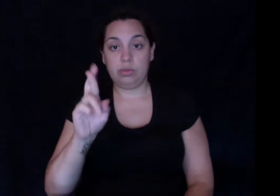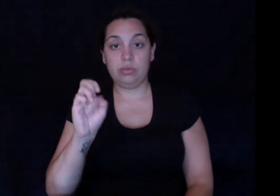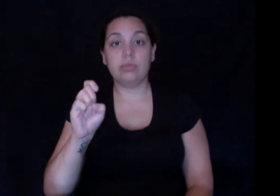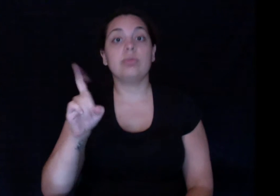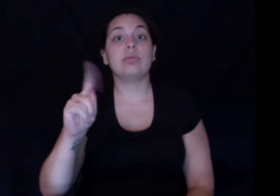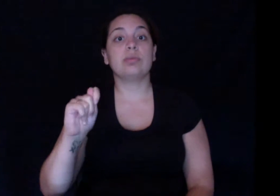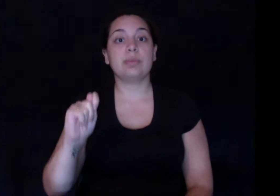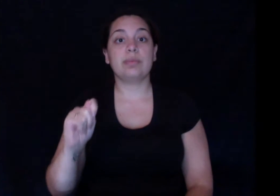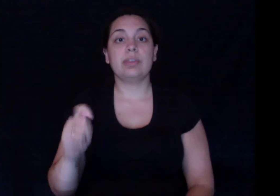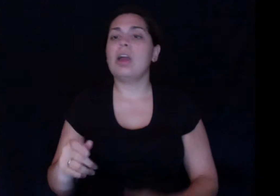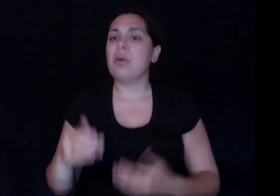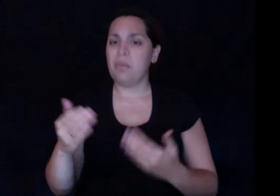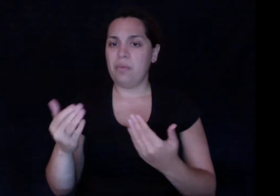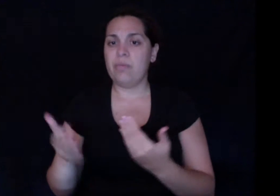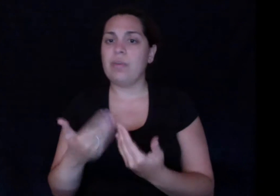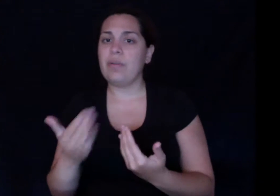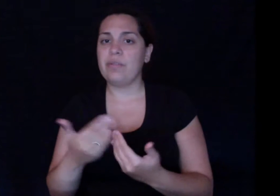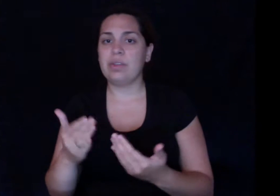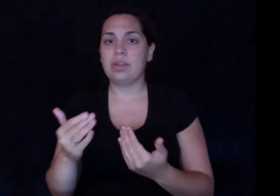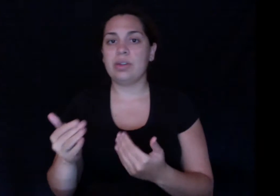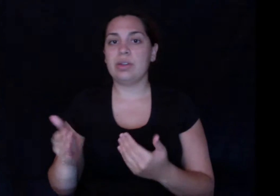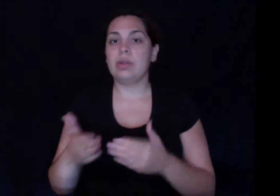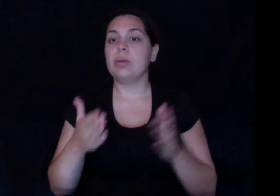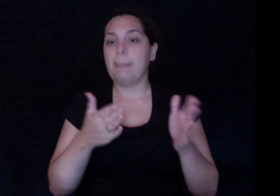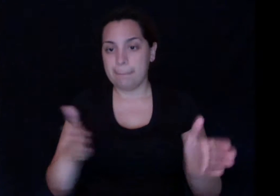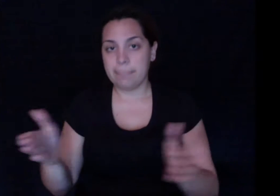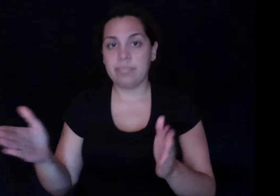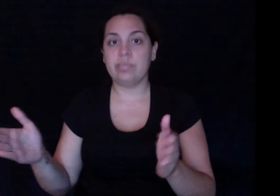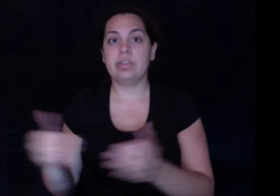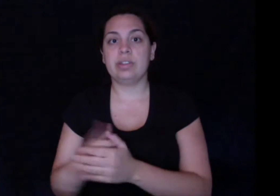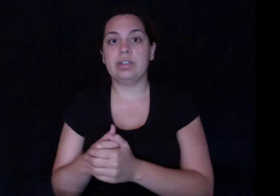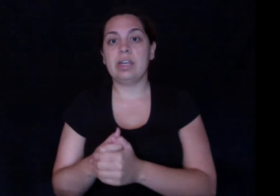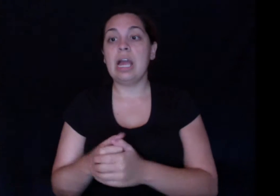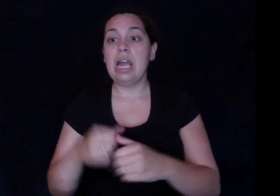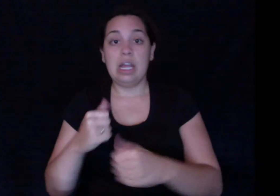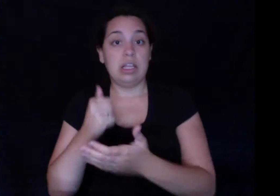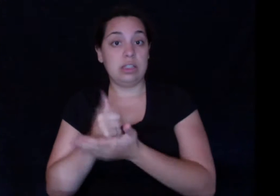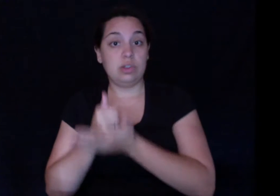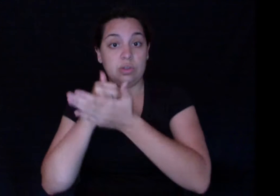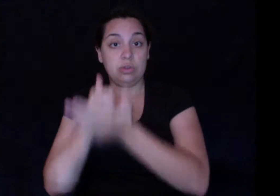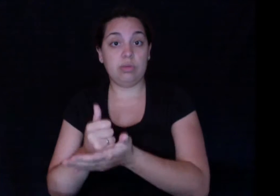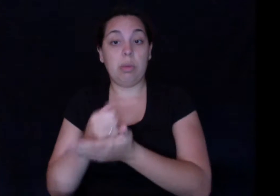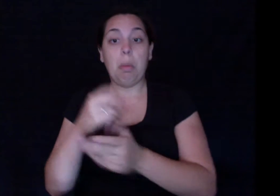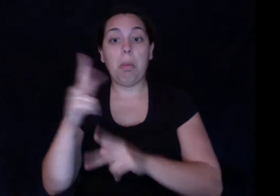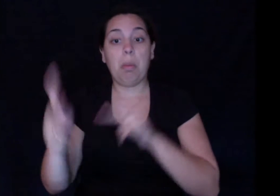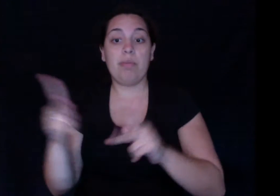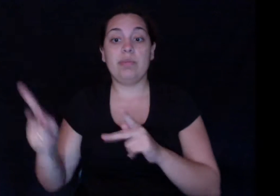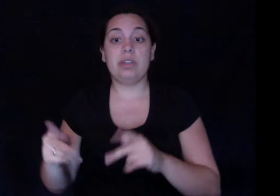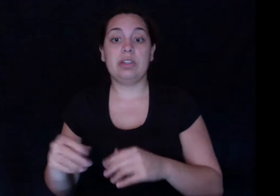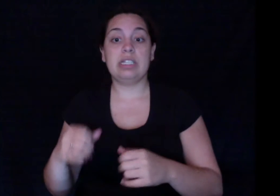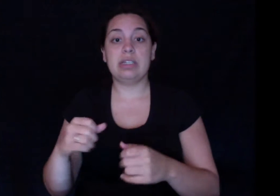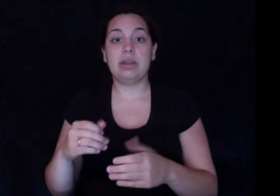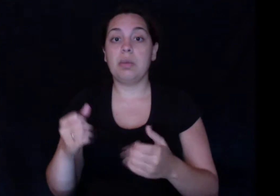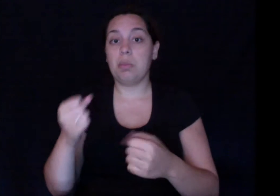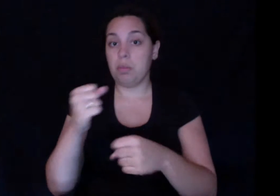Culture Shock from episode 6 recently redesigned their website with Squarespace, and it looks great. If they can do it, so can you. You can start with a free trial